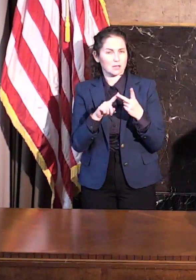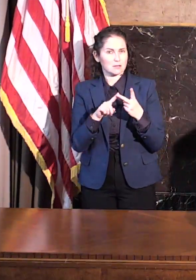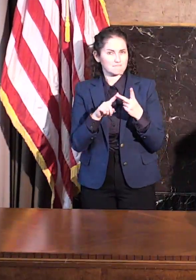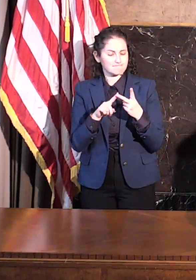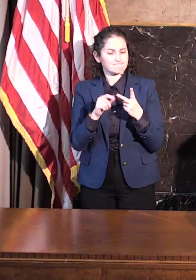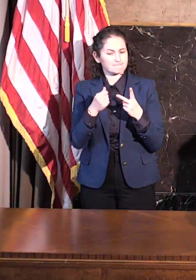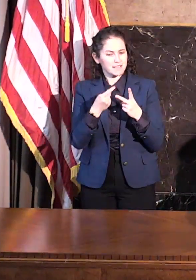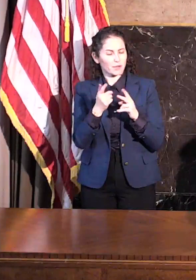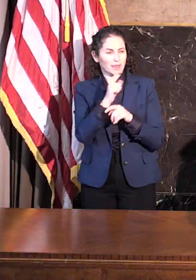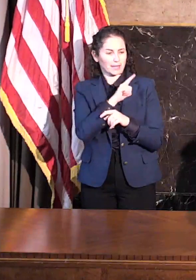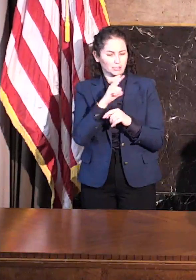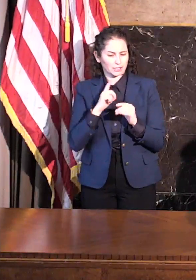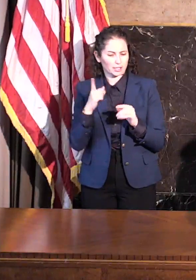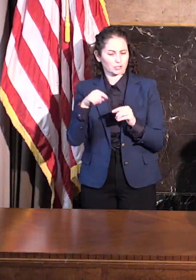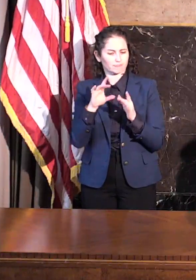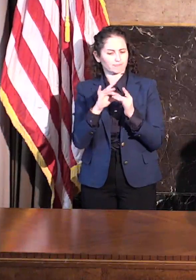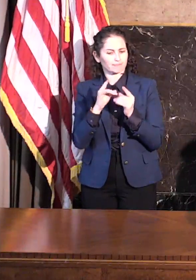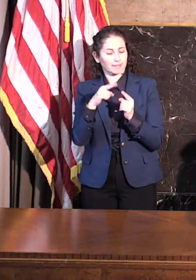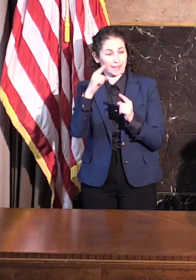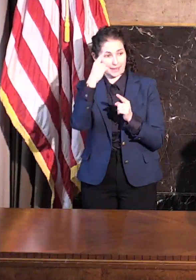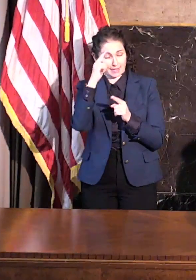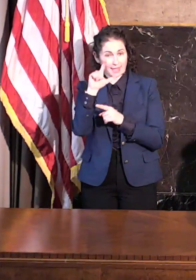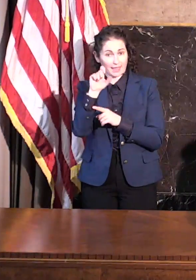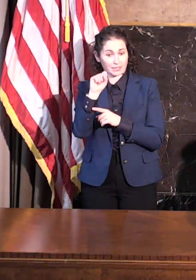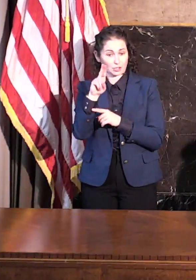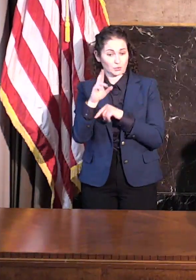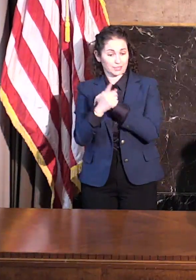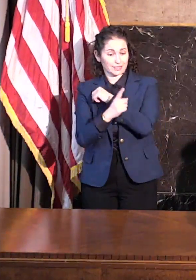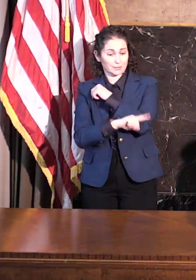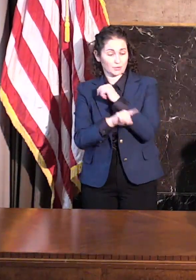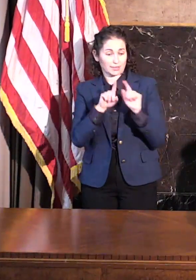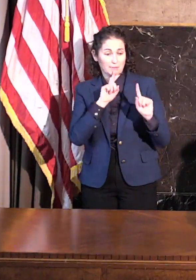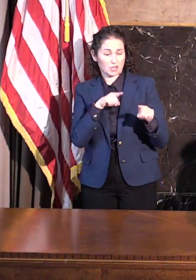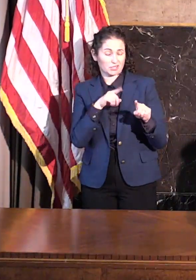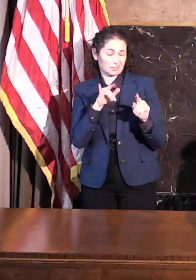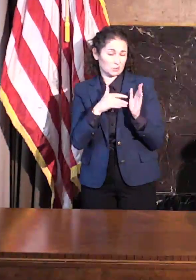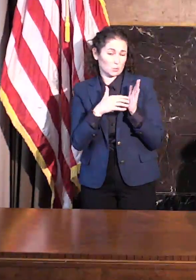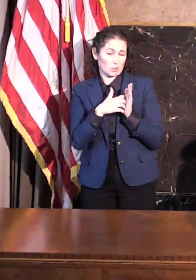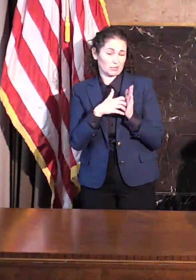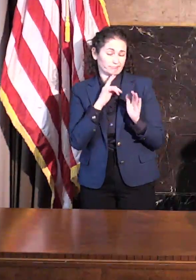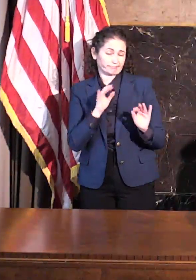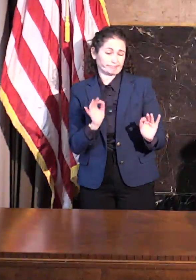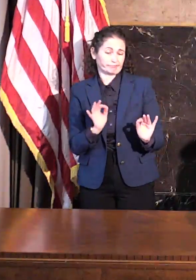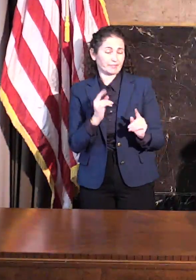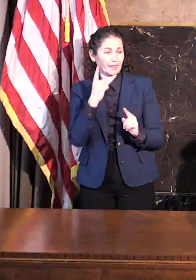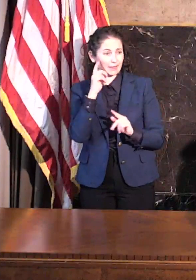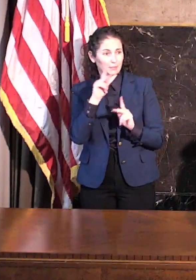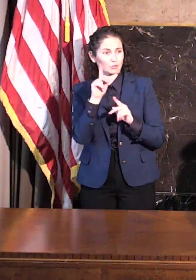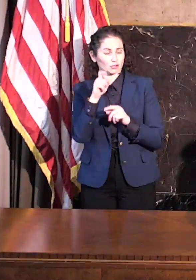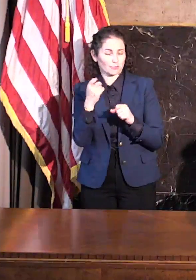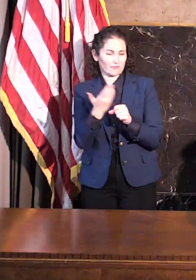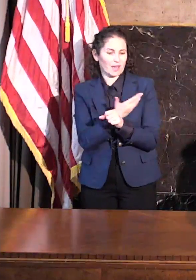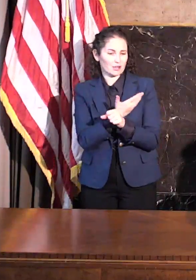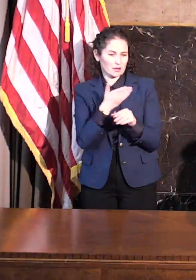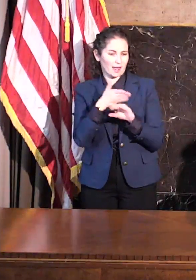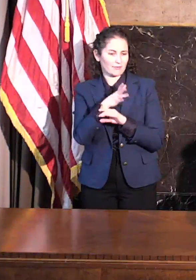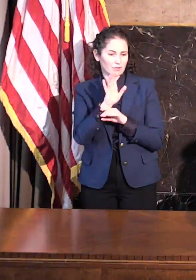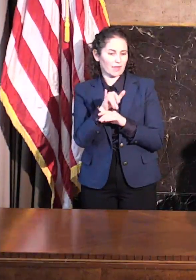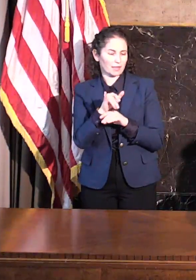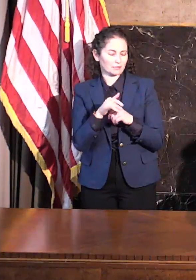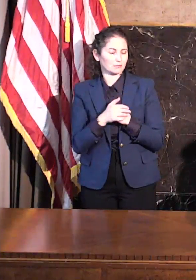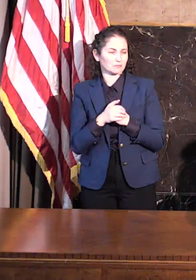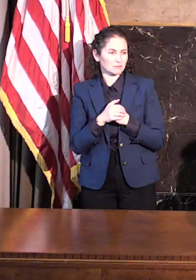discussed. But we're not there yet. And I hope that people will take this very seriously. And I also